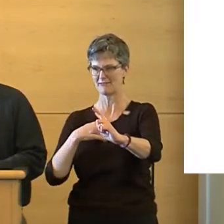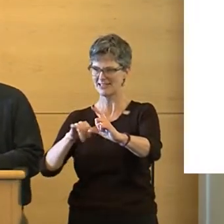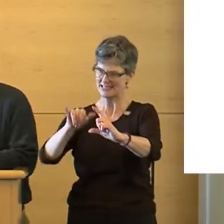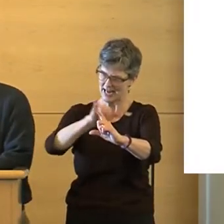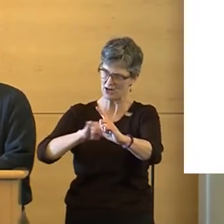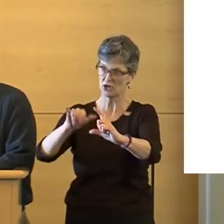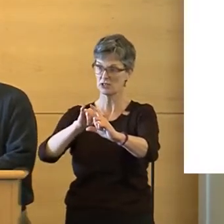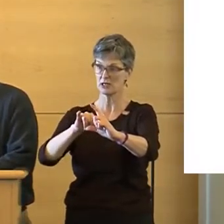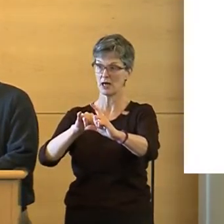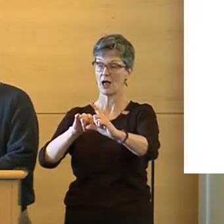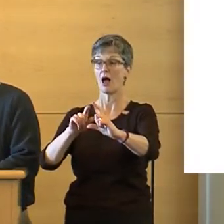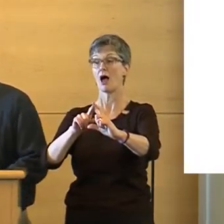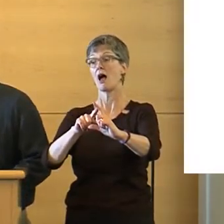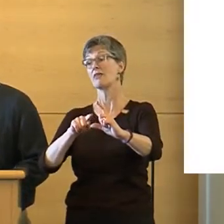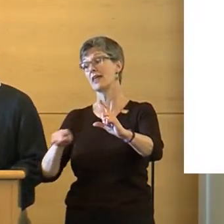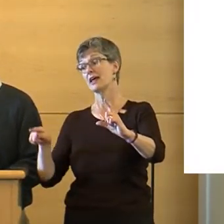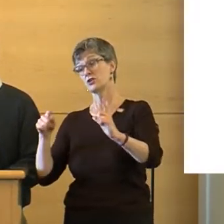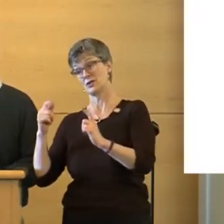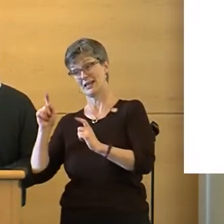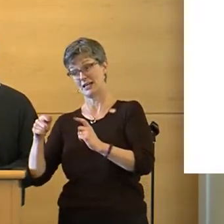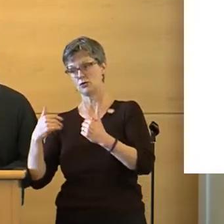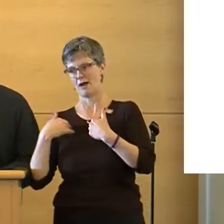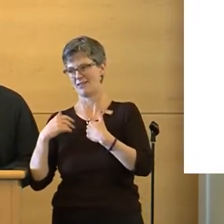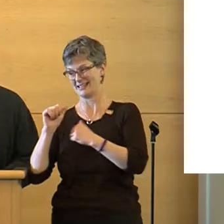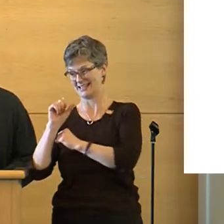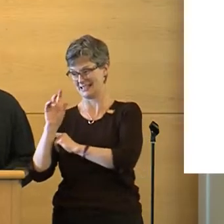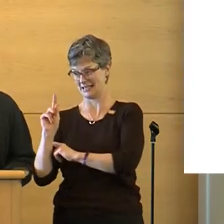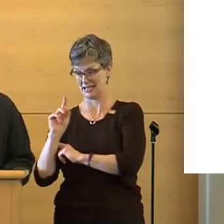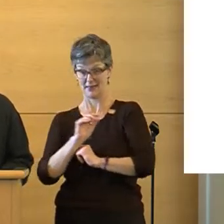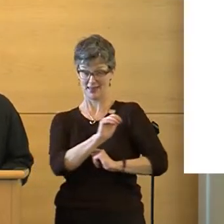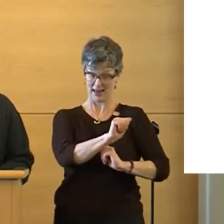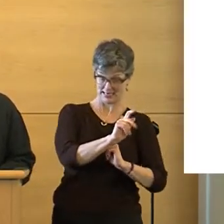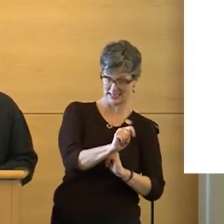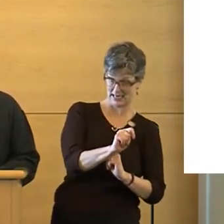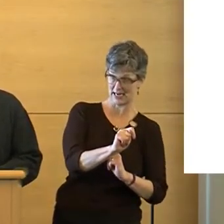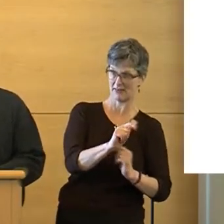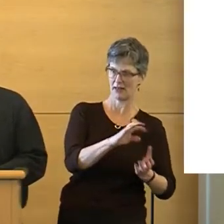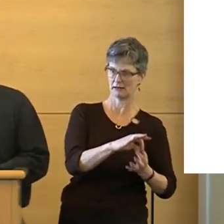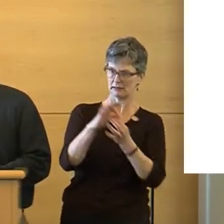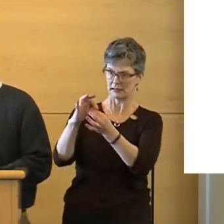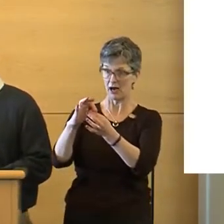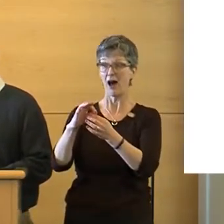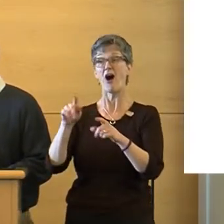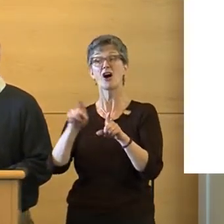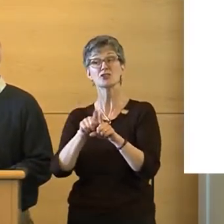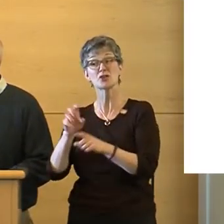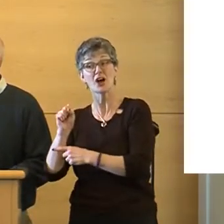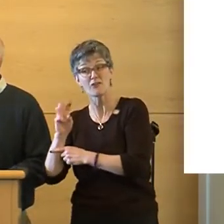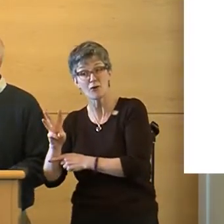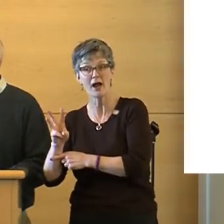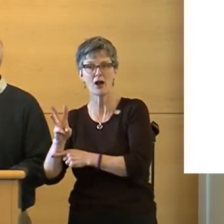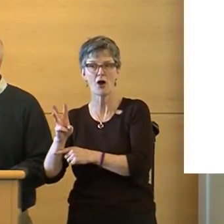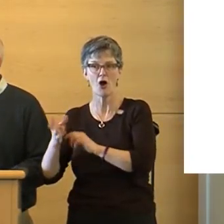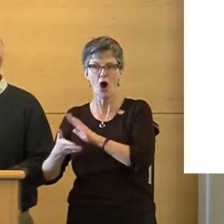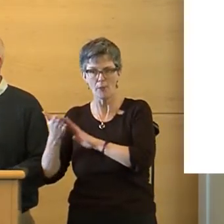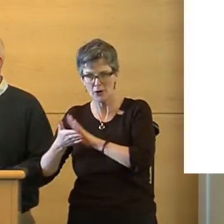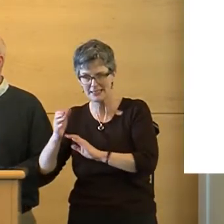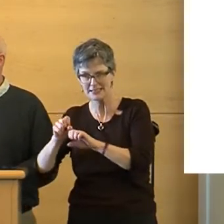it's accessible. And those standards do exist, and we'll talk about those in a moment. But so that's kind of the heart of things. That's what makes communication